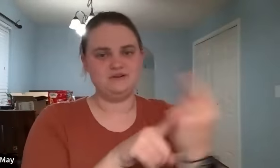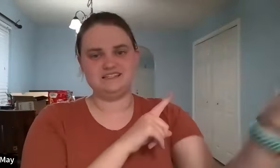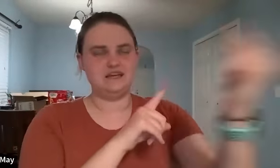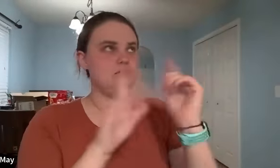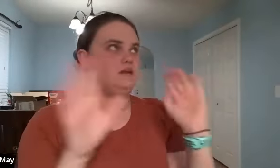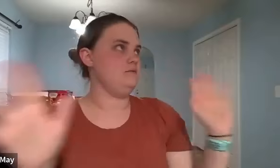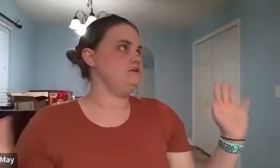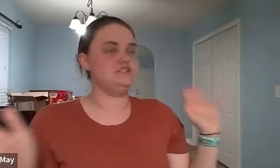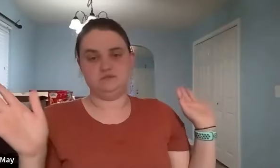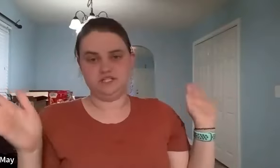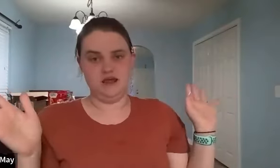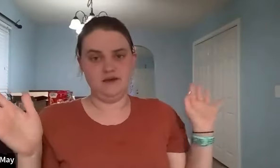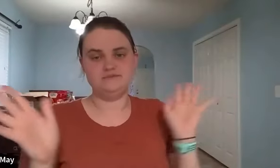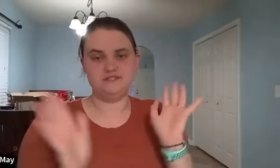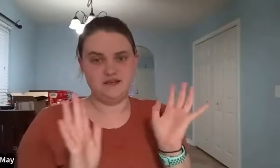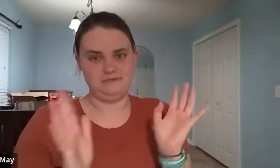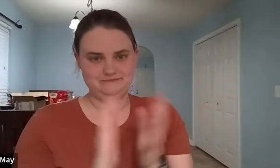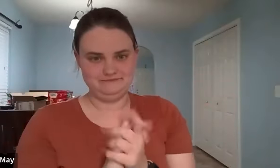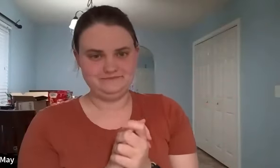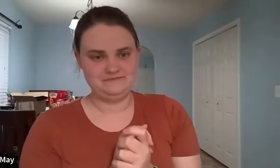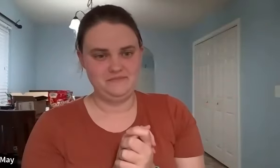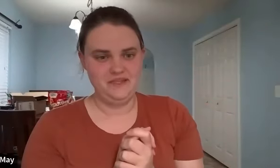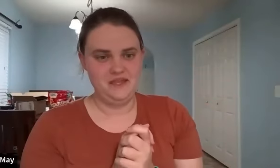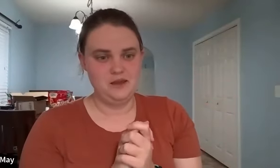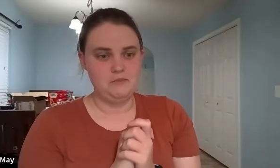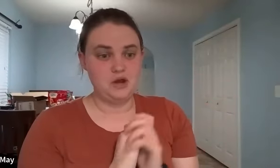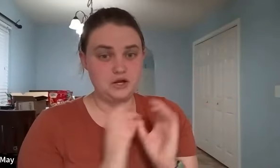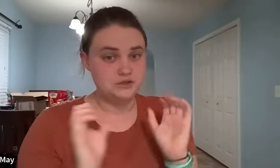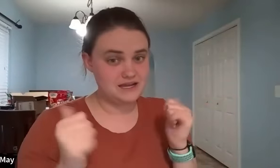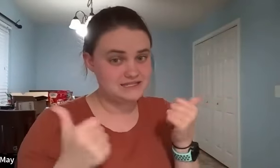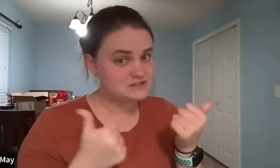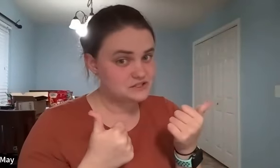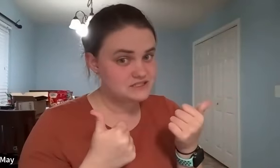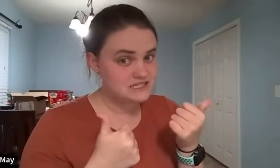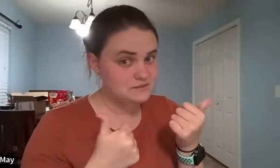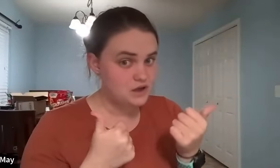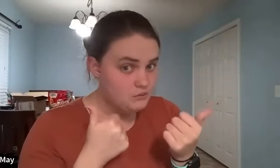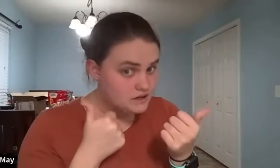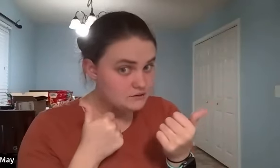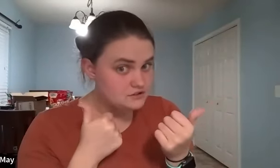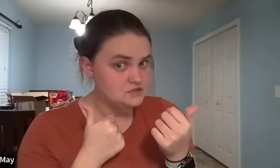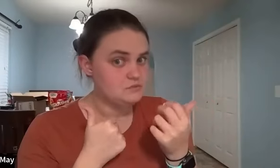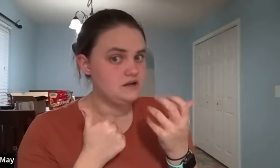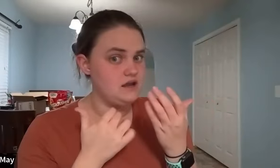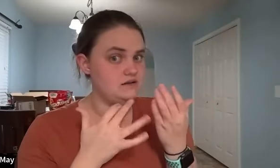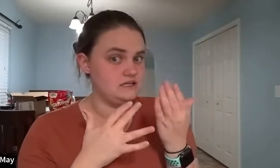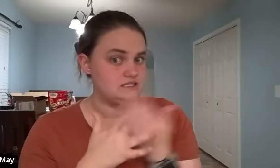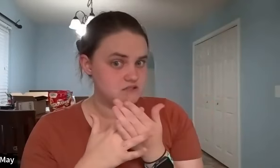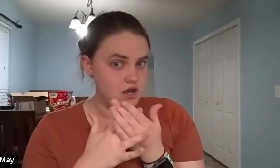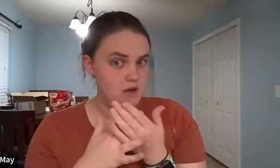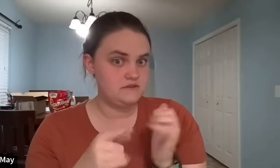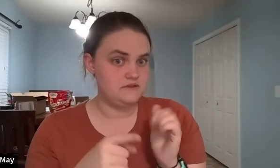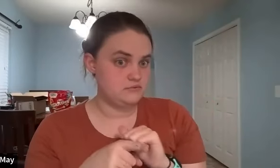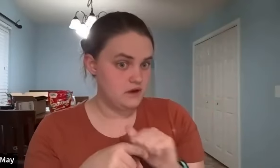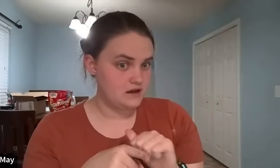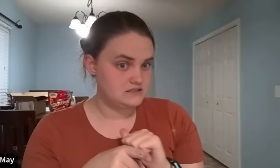It's like, okay, which is which now? So, but are you guys still good to keep going, or do you want to kind of like stop and then